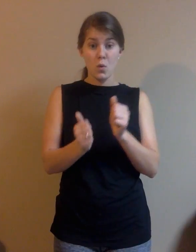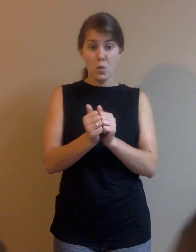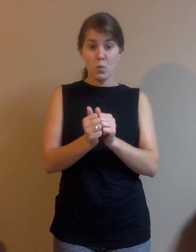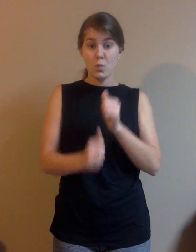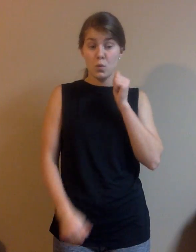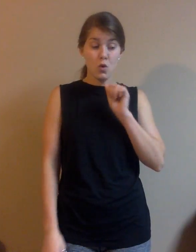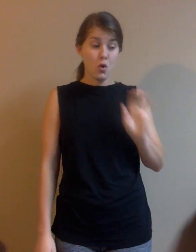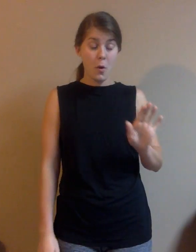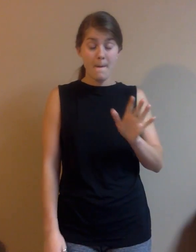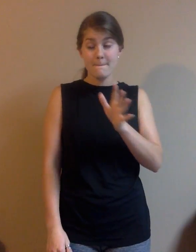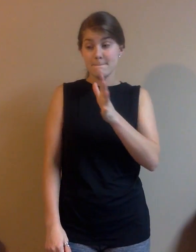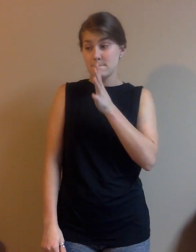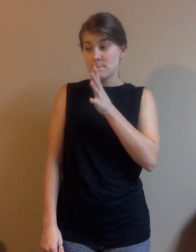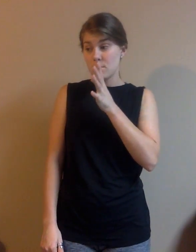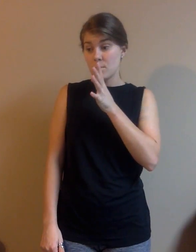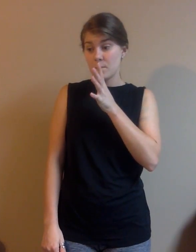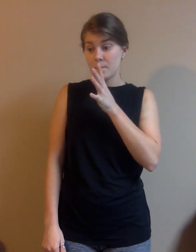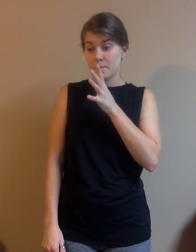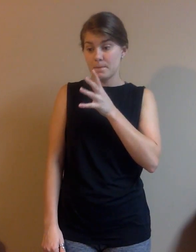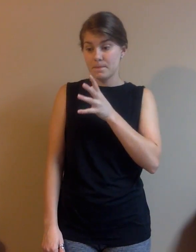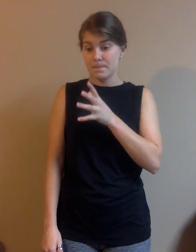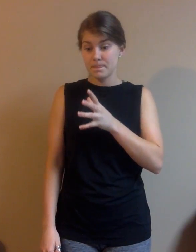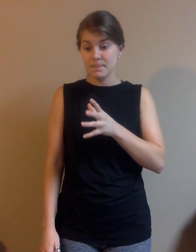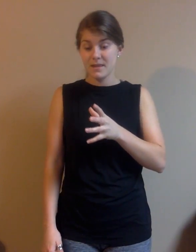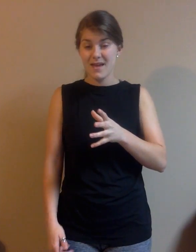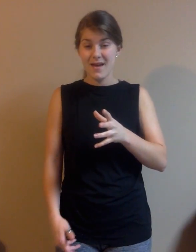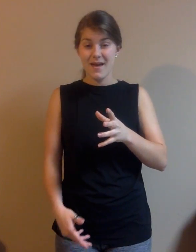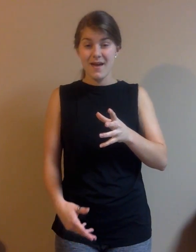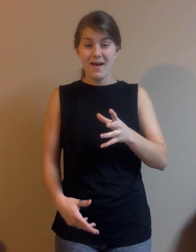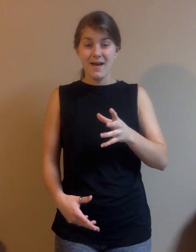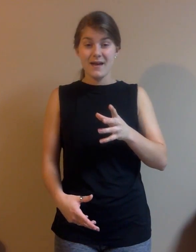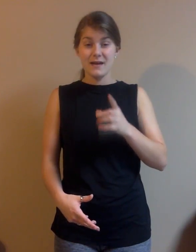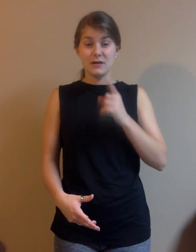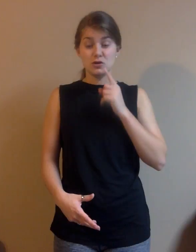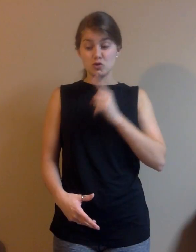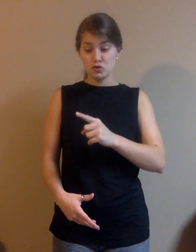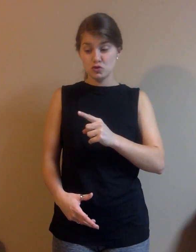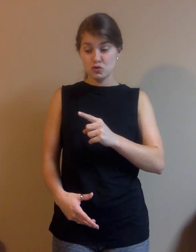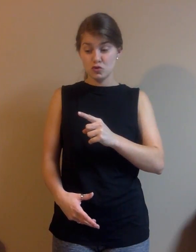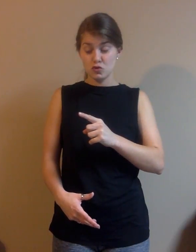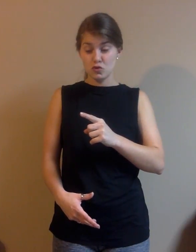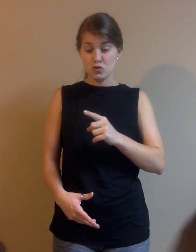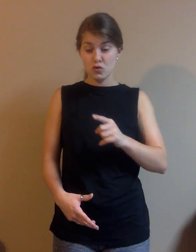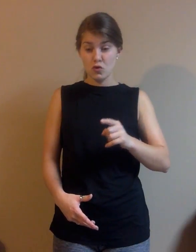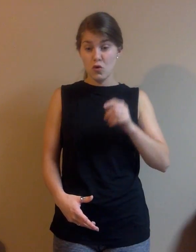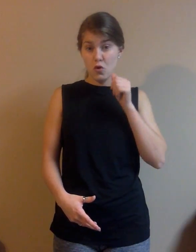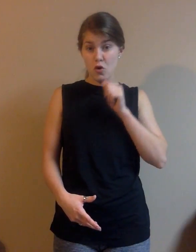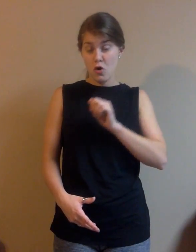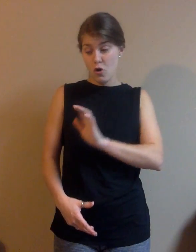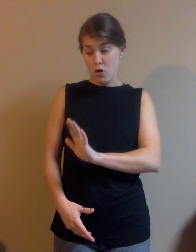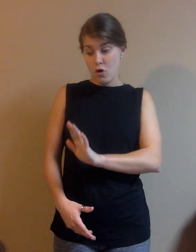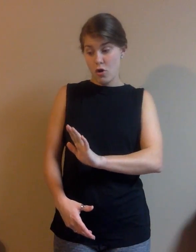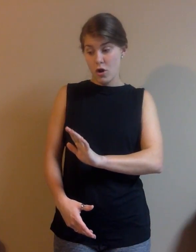out the room, he said to her mother, just stand and watch her. And the minute they left the room, she said she was on her feet, moving to the